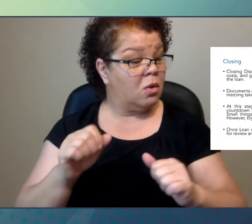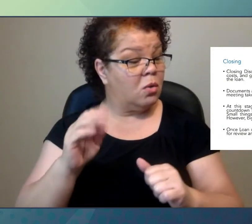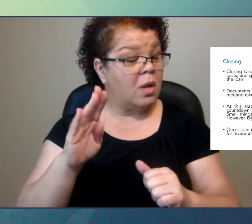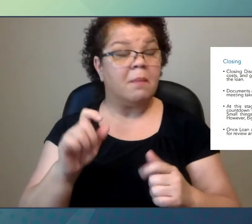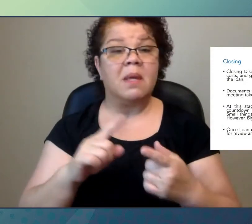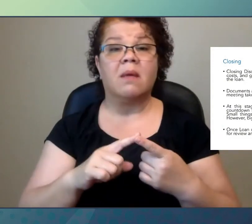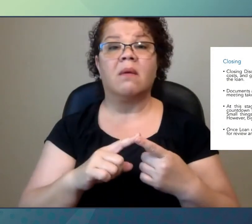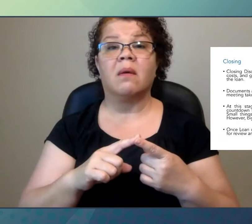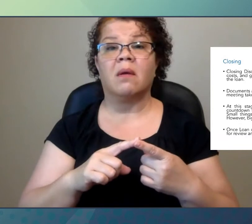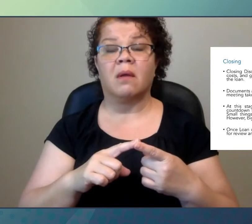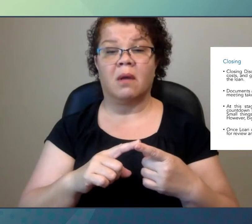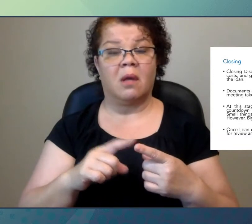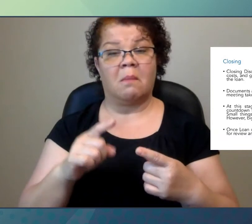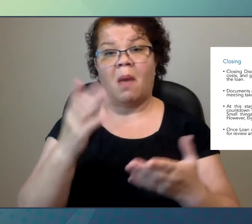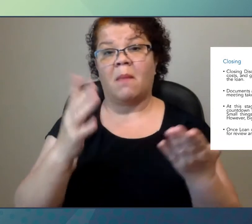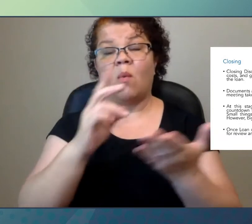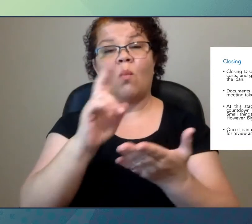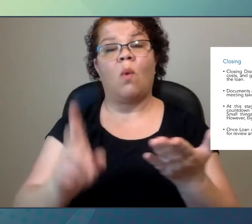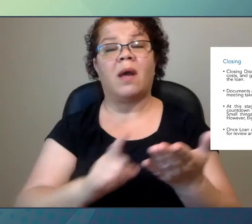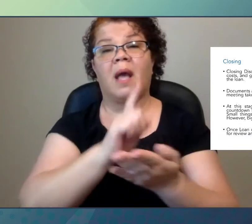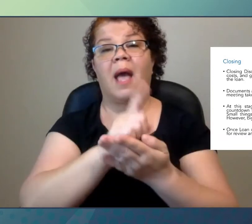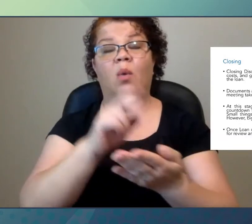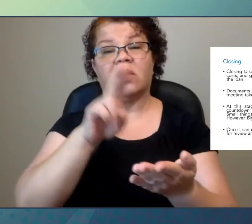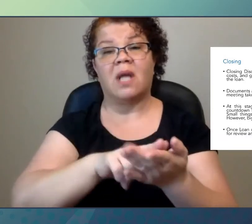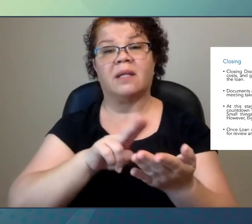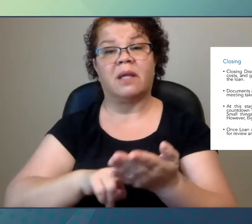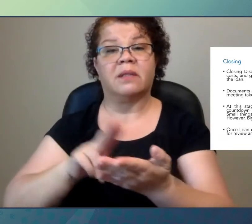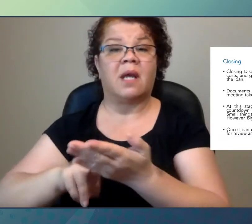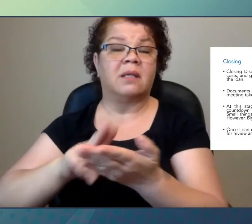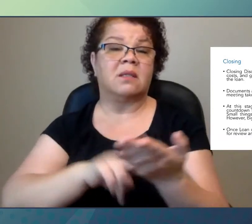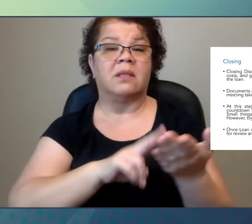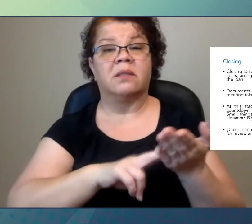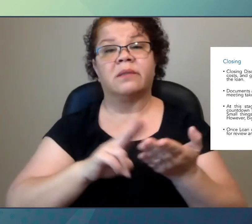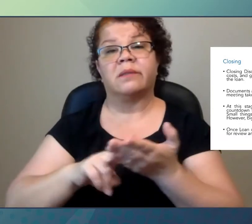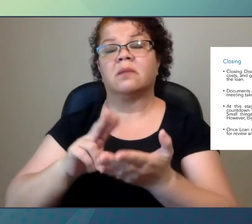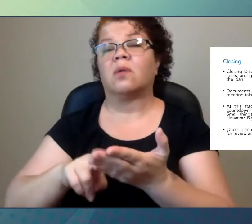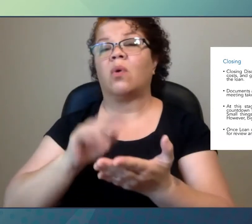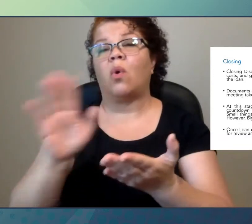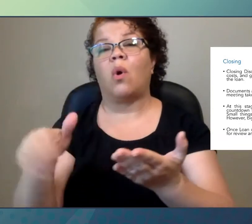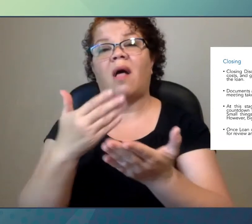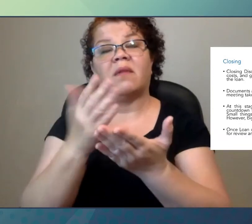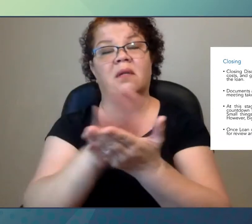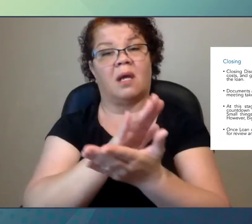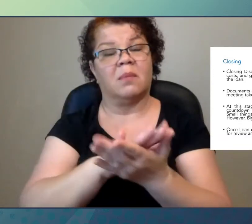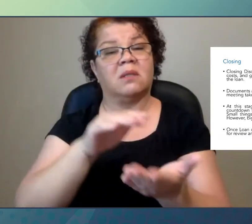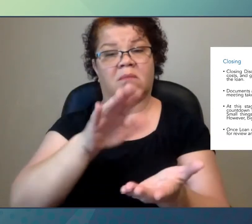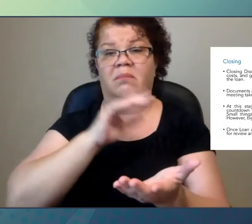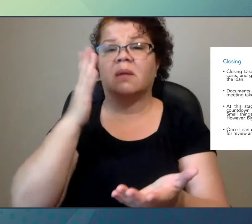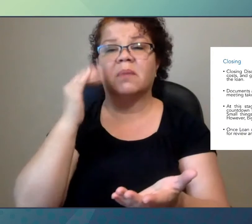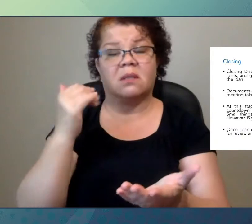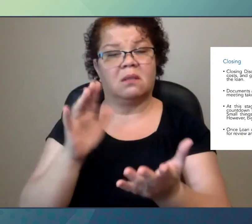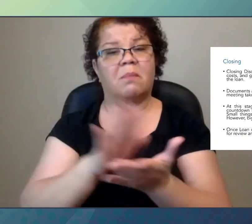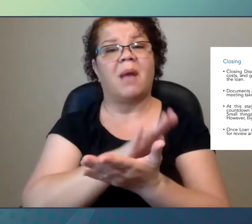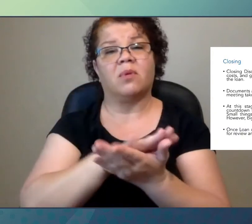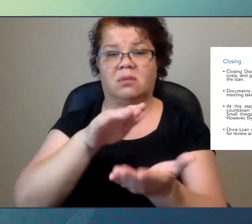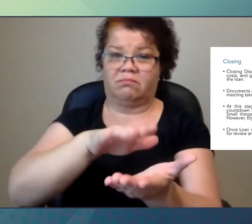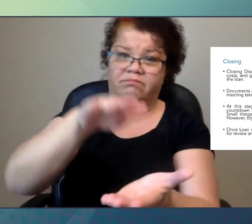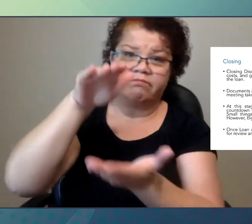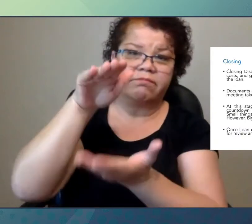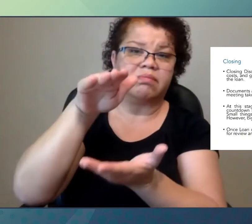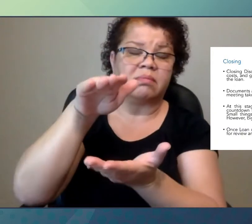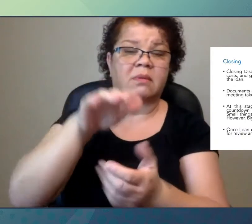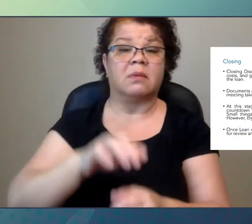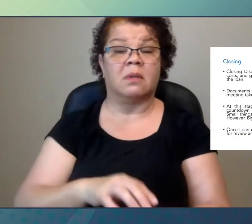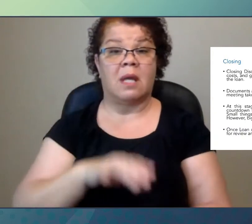so signing those documents and reviewing the documents. At this stage, consider yourself, you know,